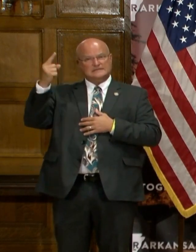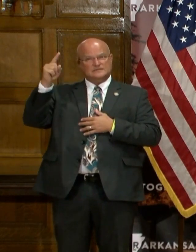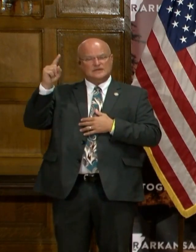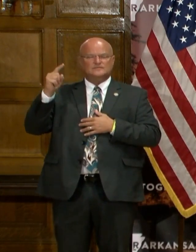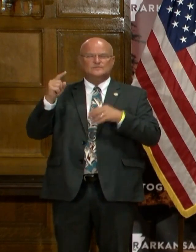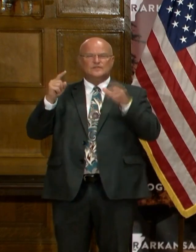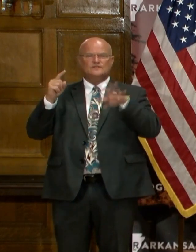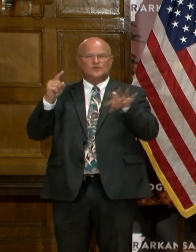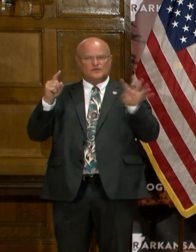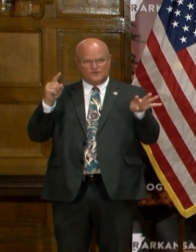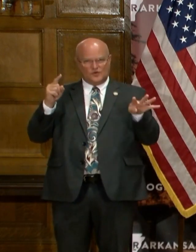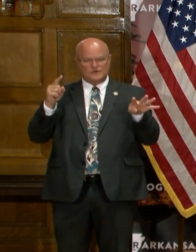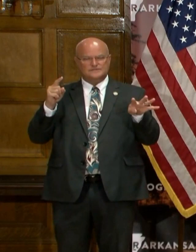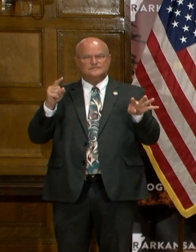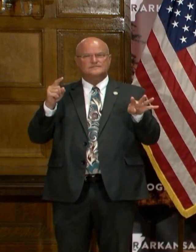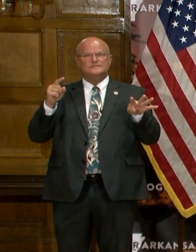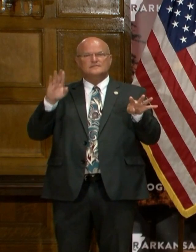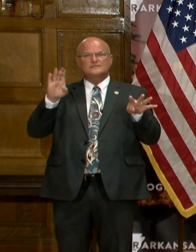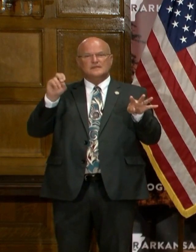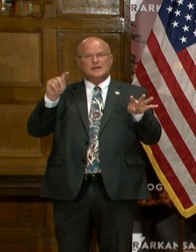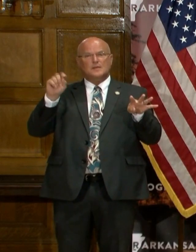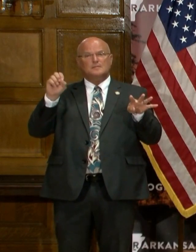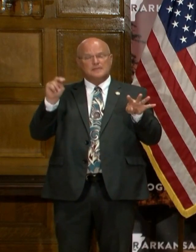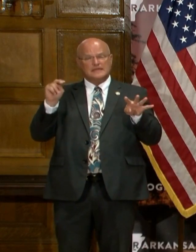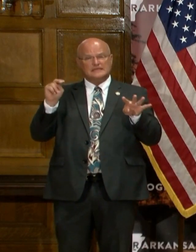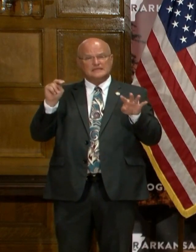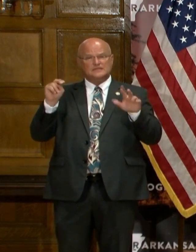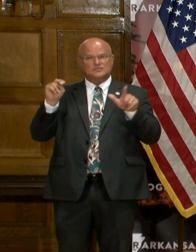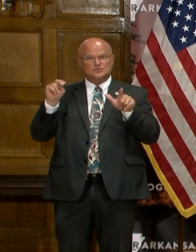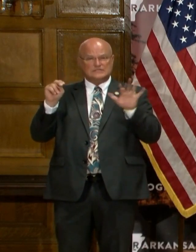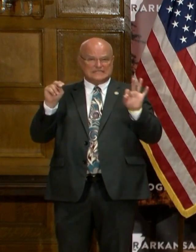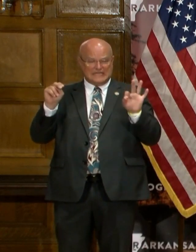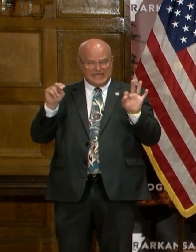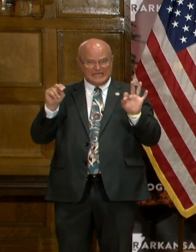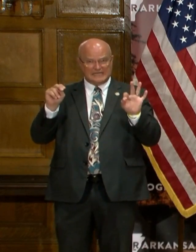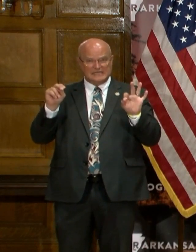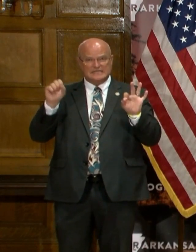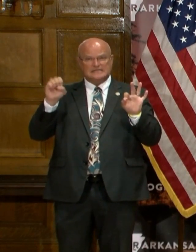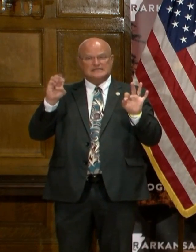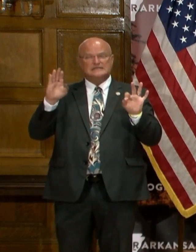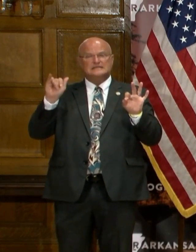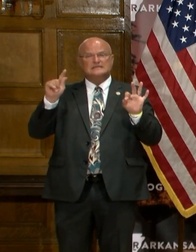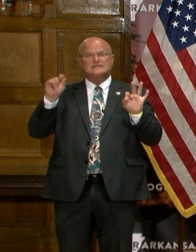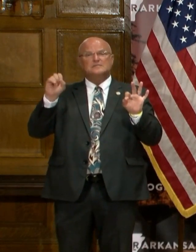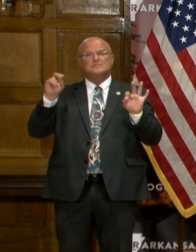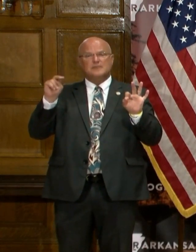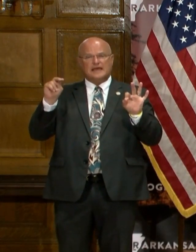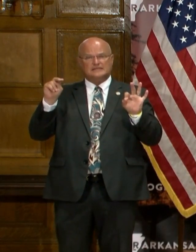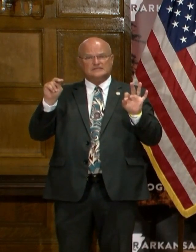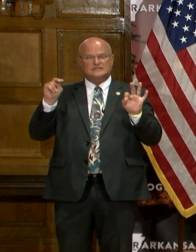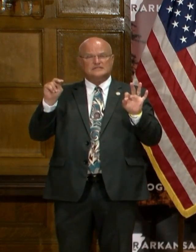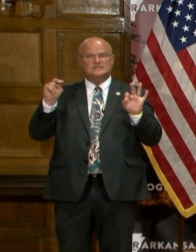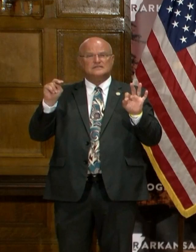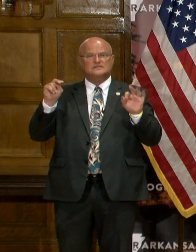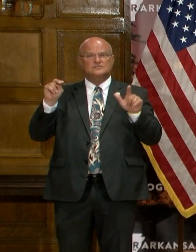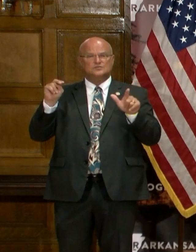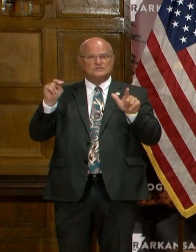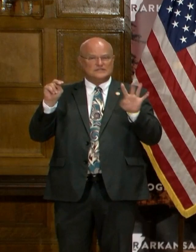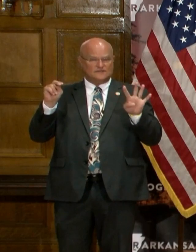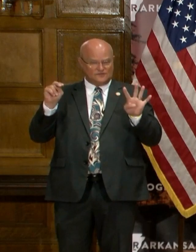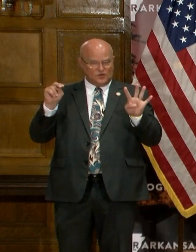at 44, followed by Benton at 29, Sebastian County number 3 at